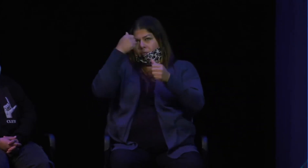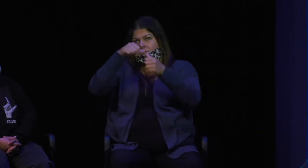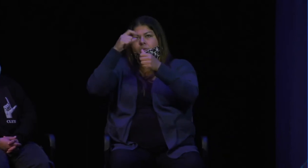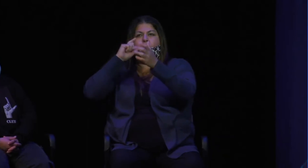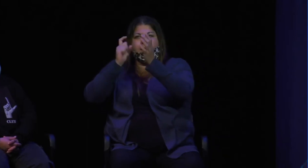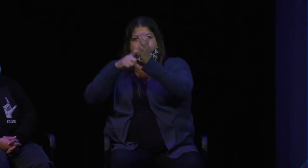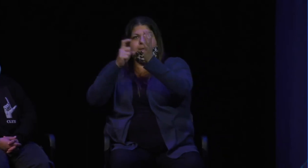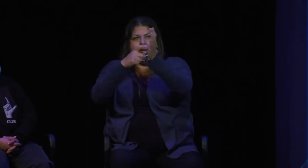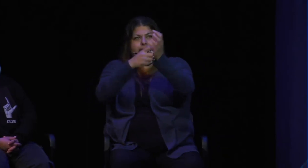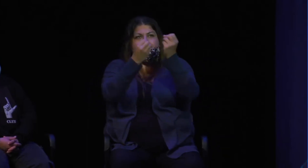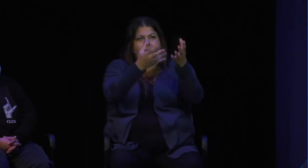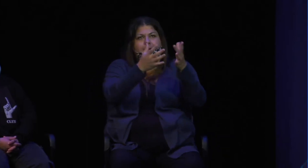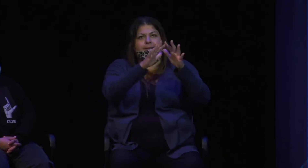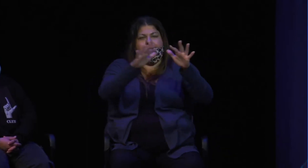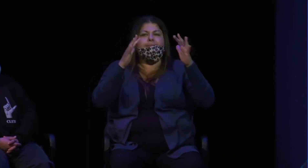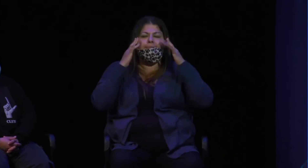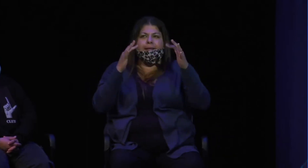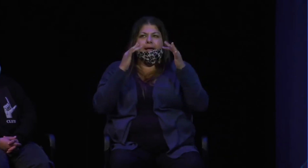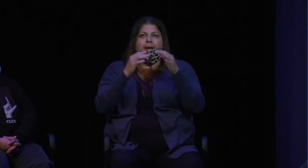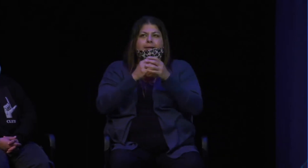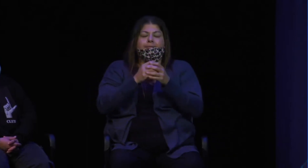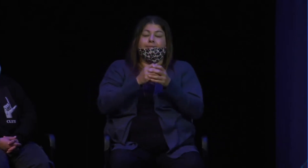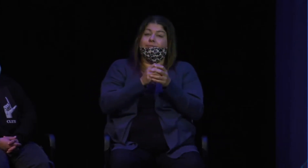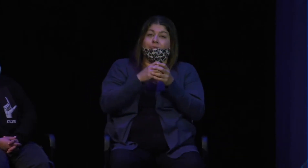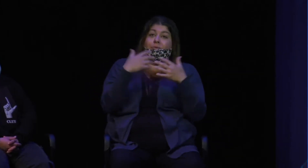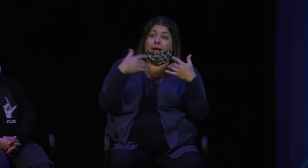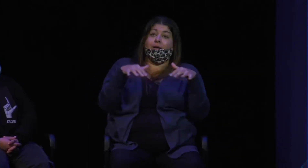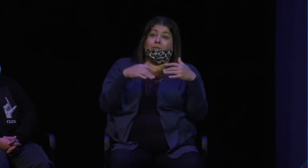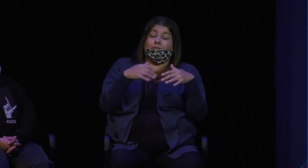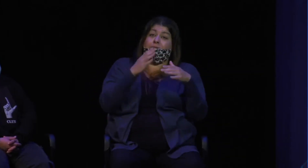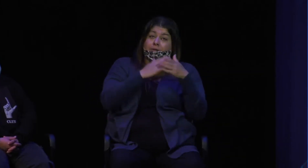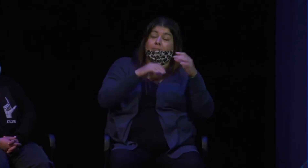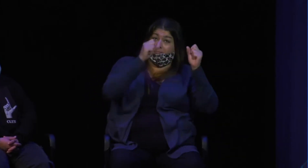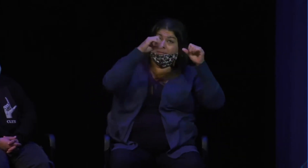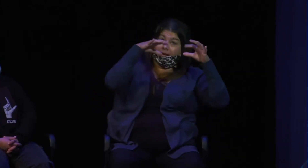more sounds and started learning to recognize them.